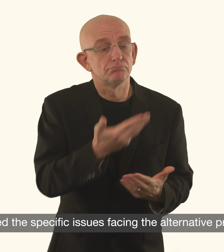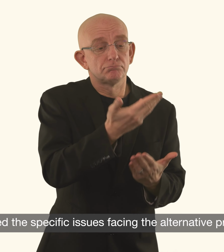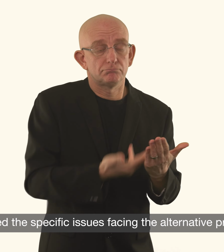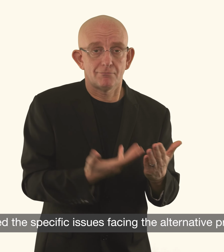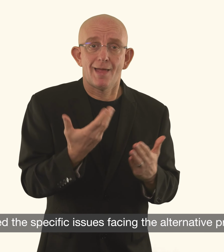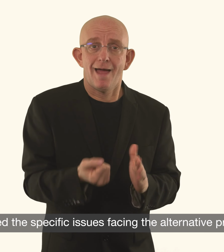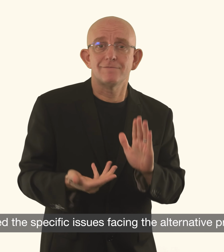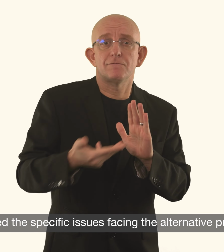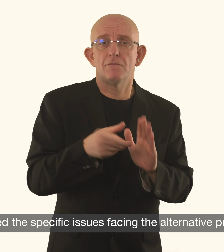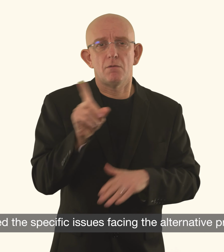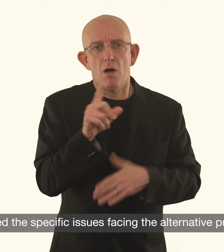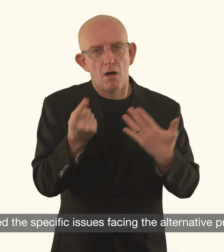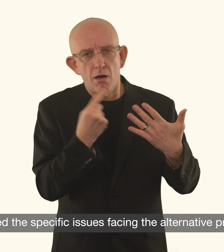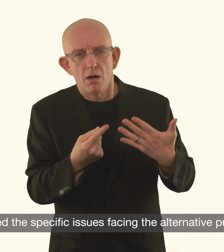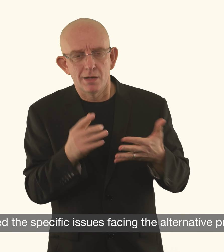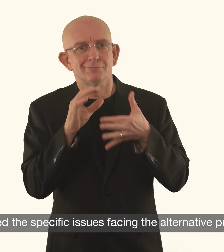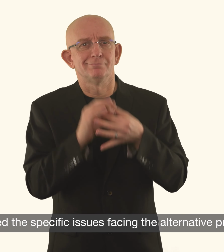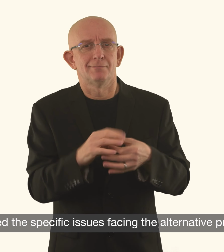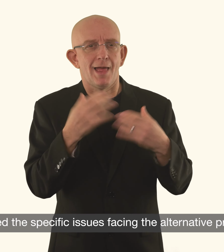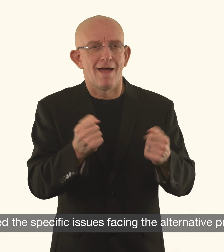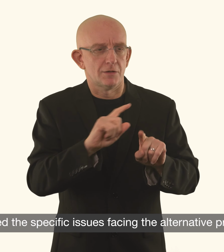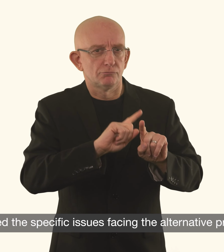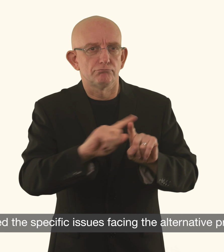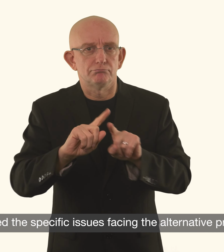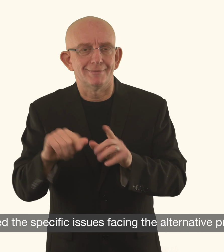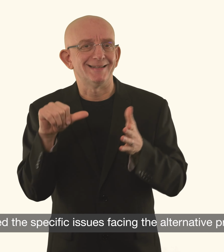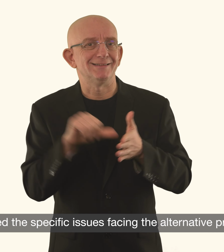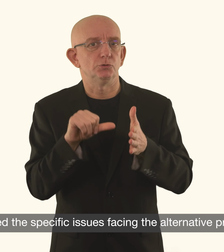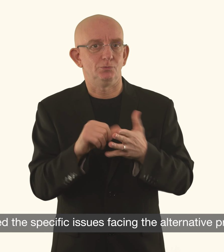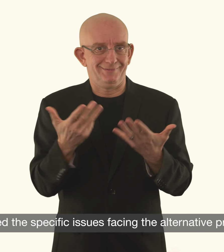It also considered the specific issues facing the ALTERNATIVE PROVISION sector.